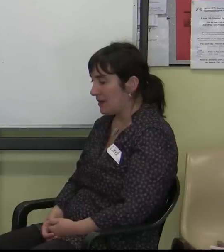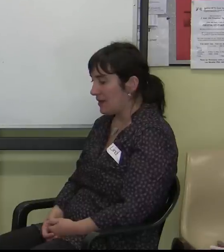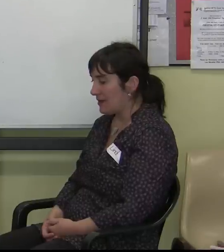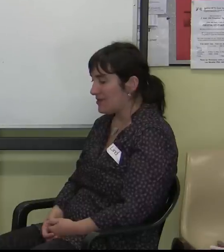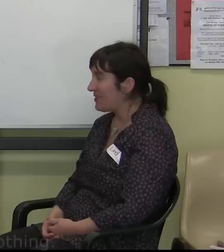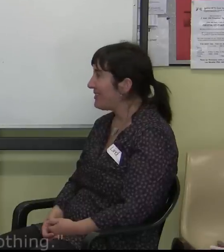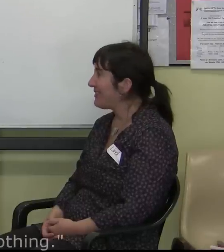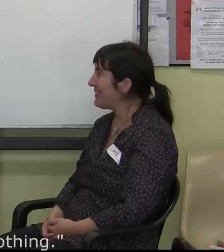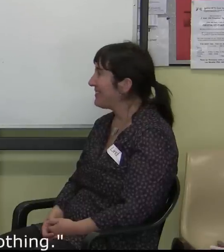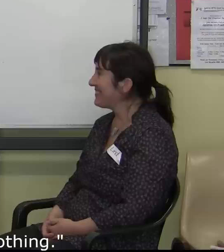It's kind of lovely.